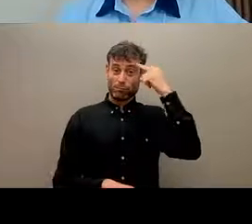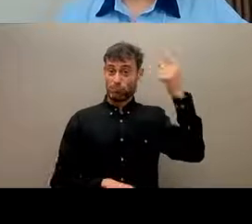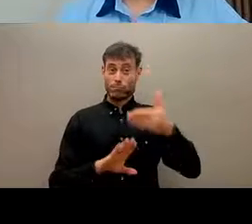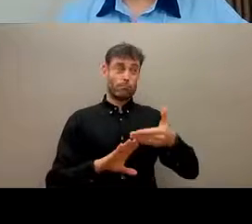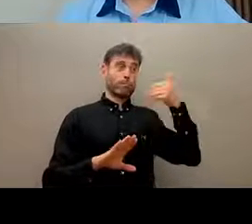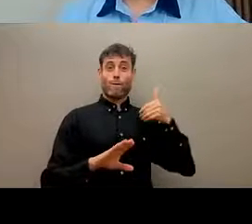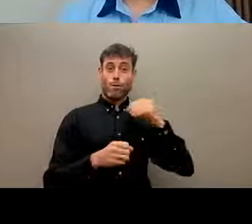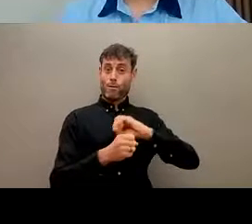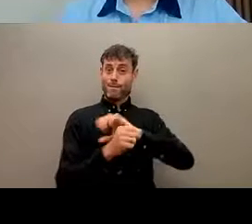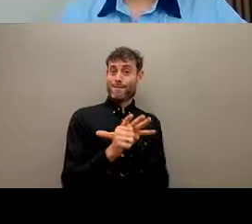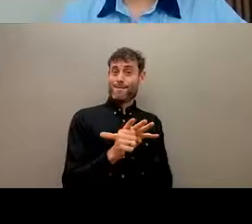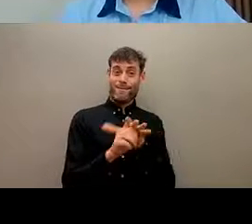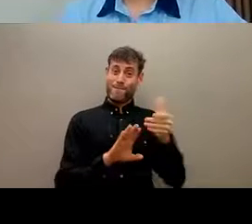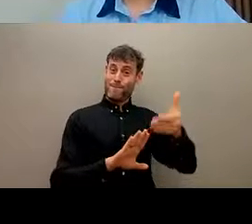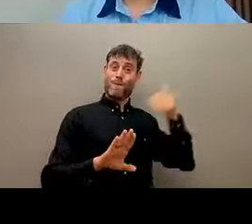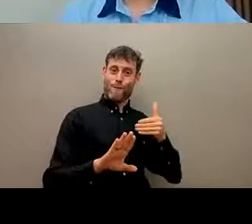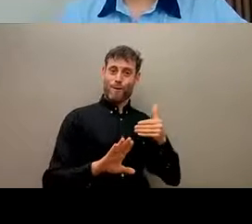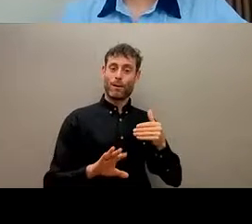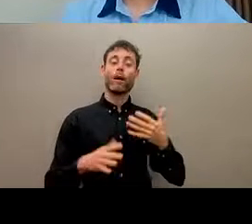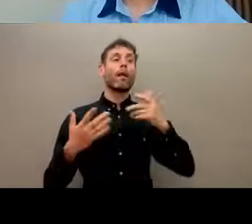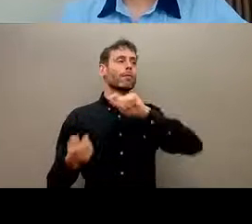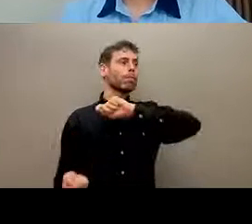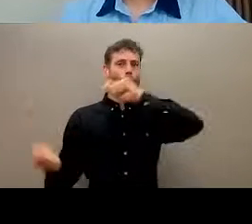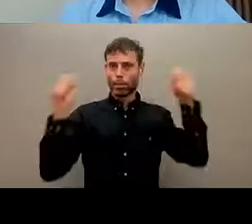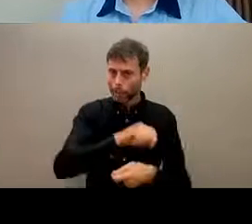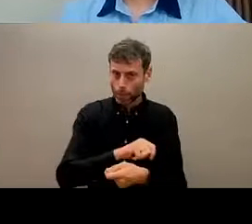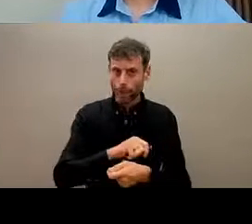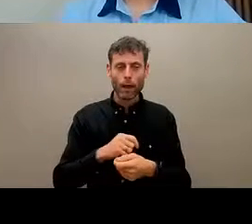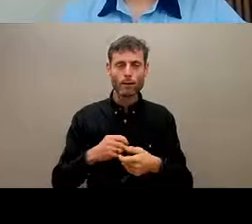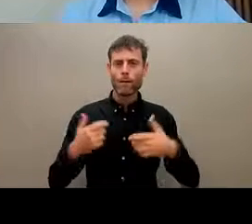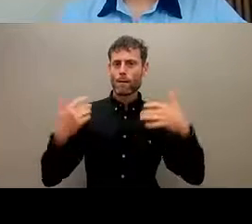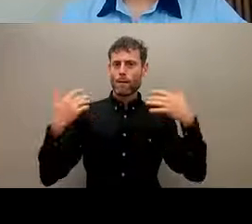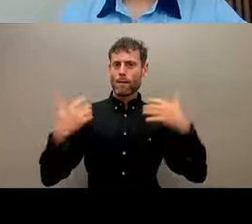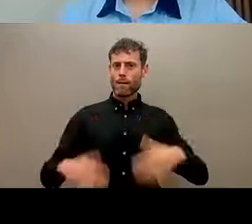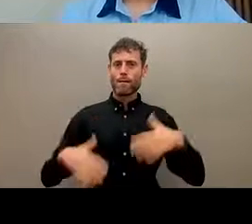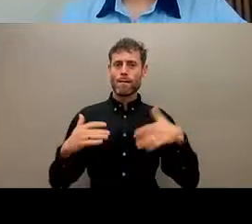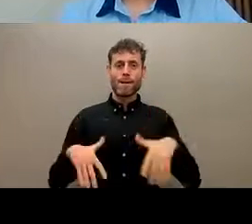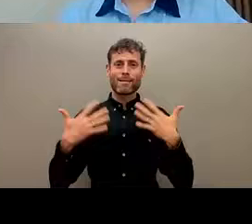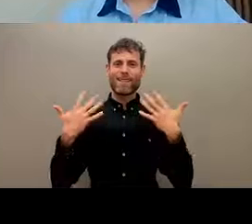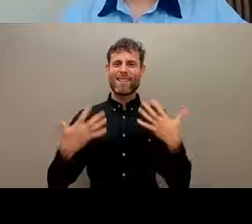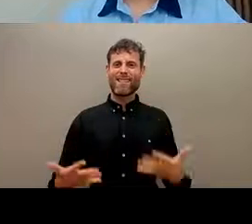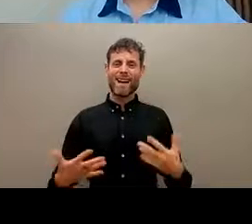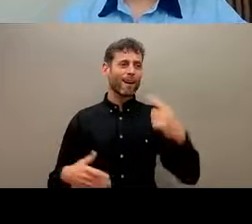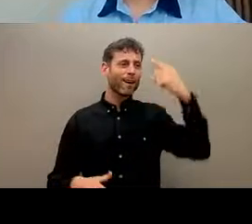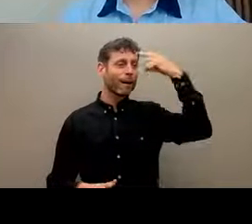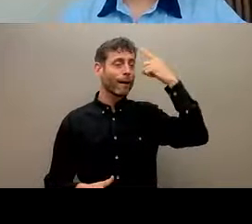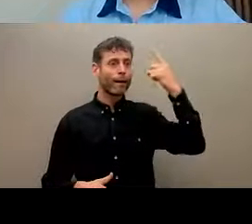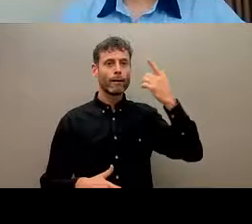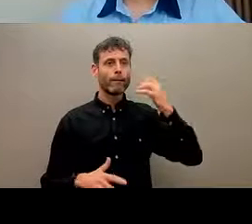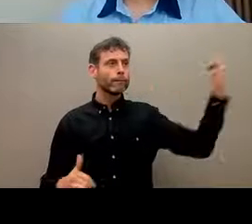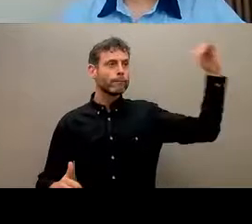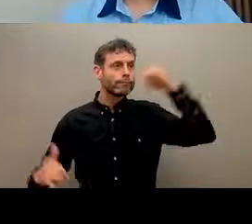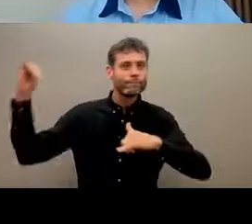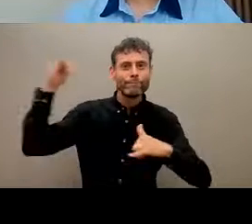the volunteers of all backgrounds, all ages, of all distances to give back, and also same for